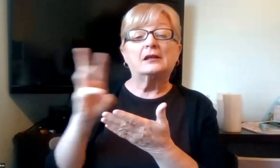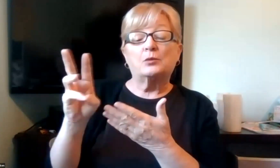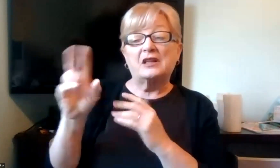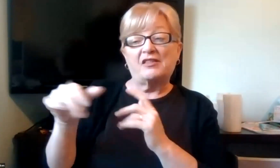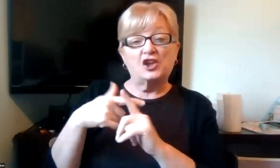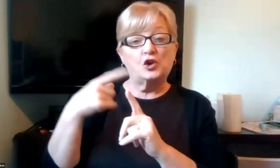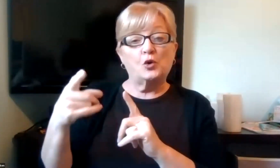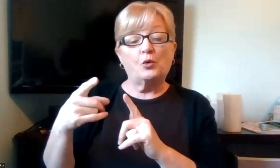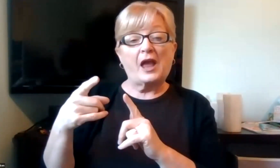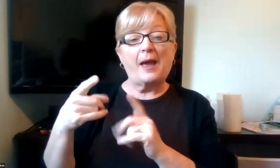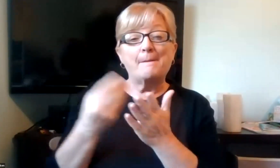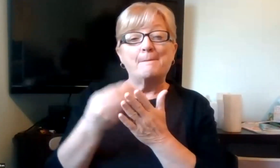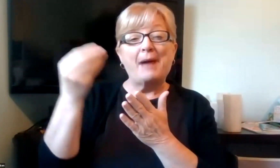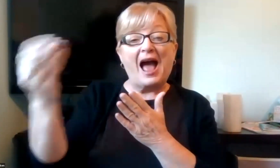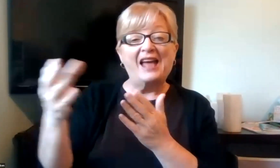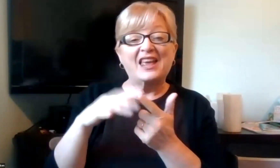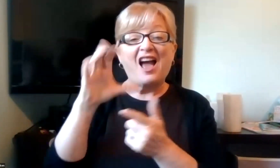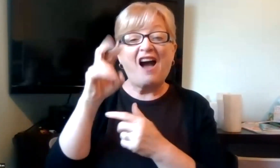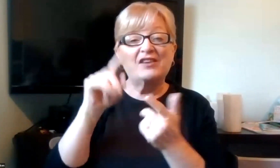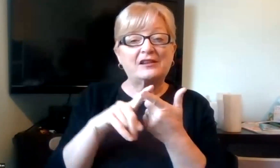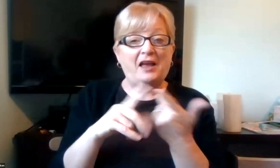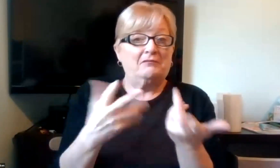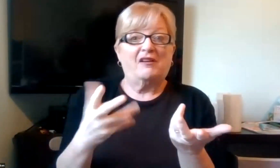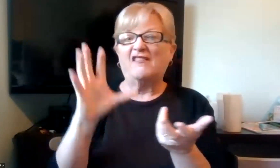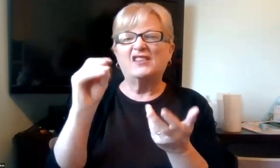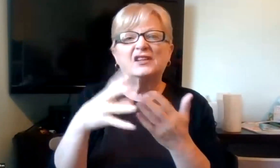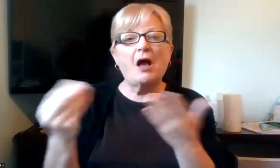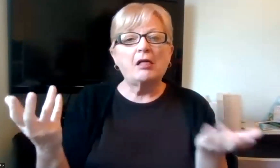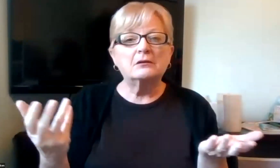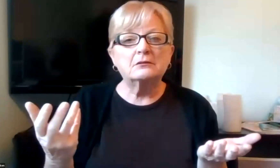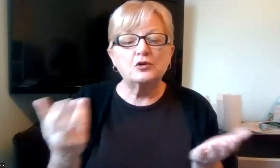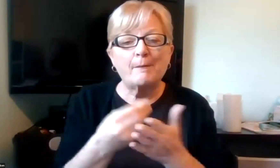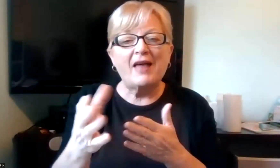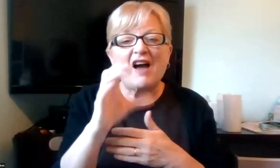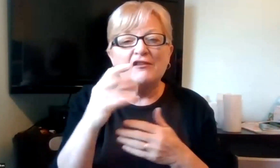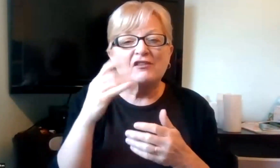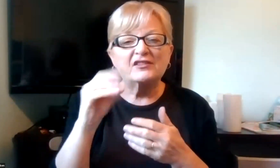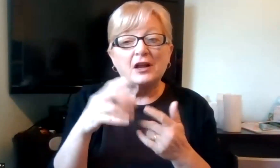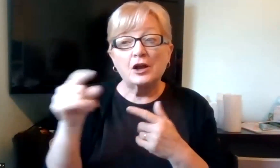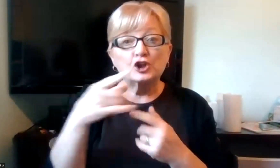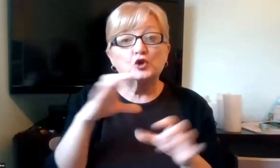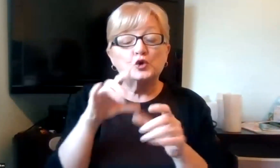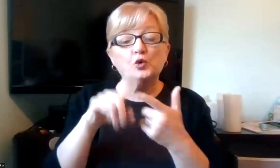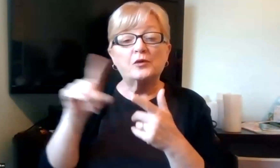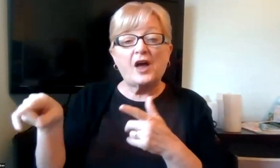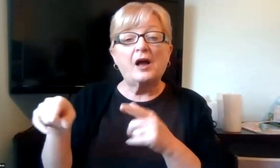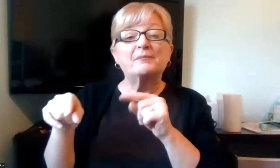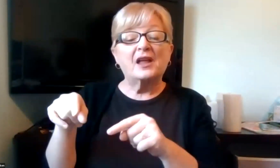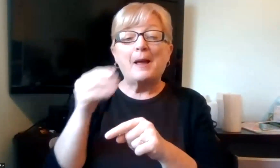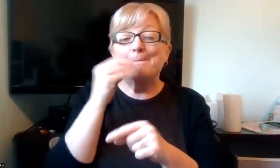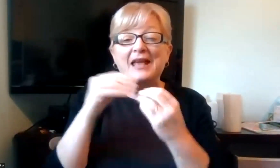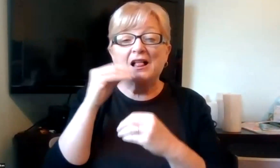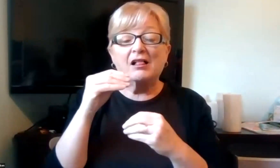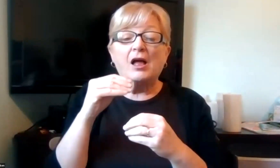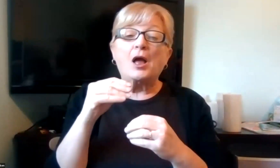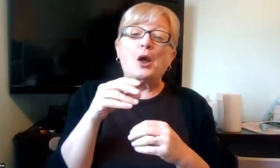little as $50. And if you don't do the meal subscription service, the most I've seen this oven is at